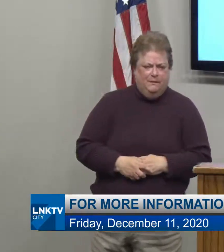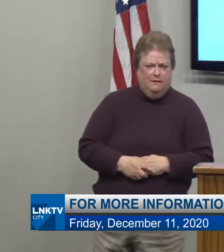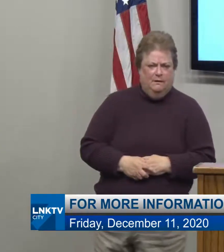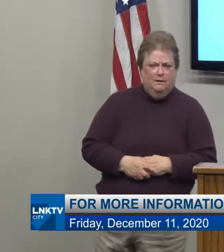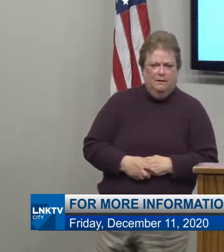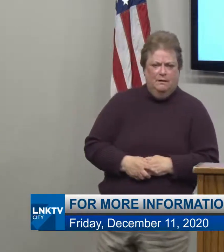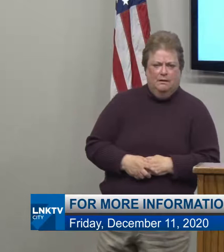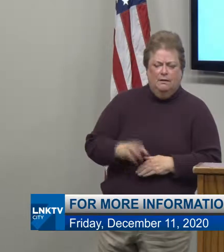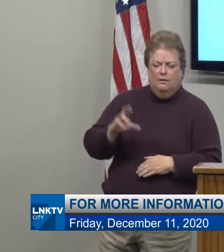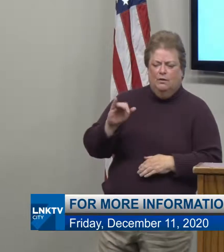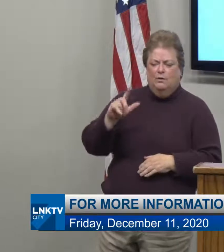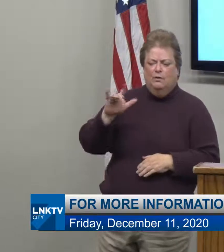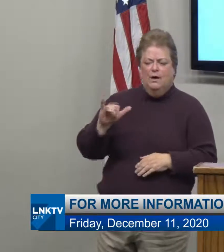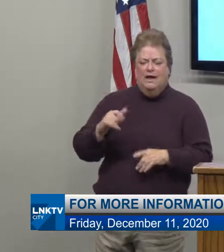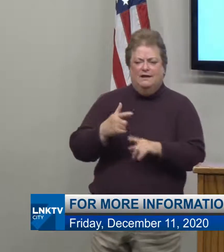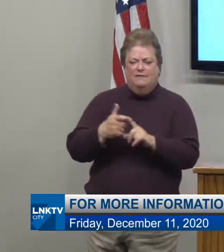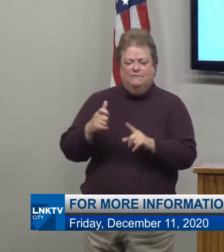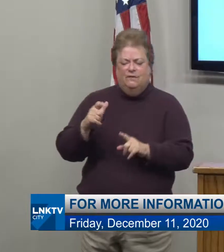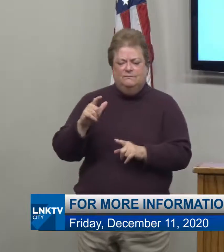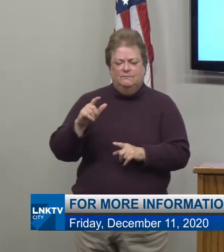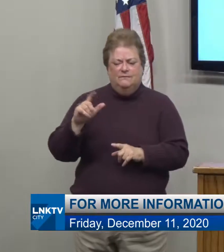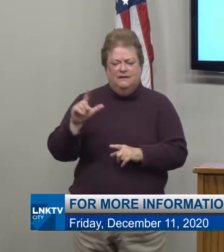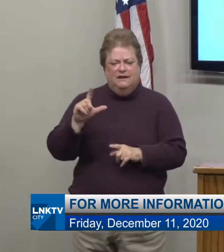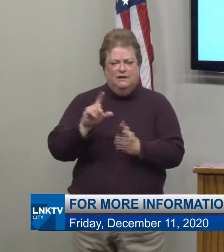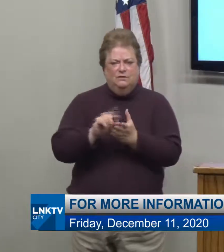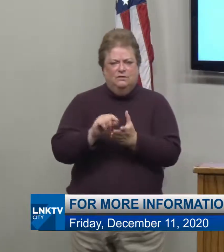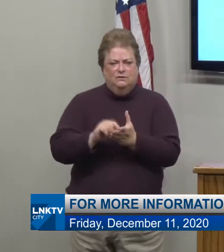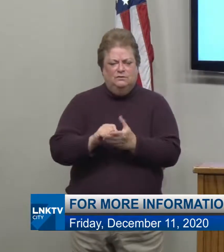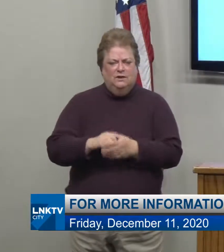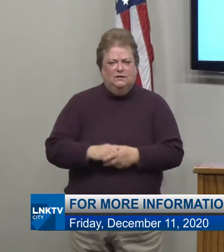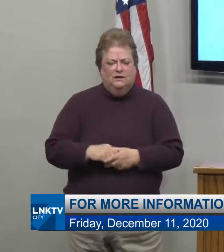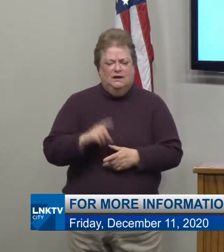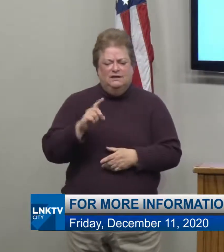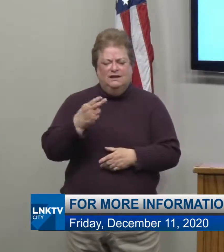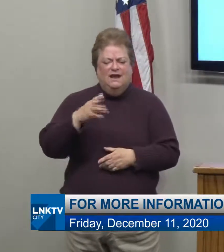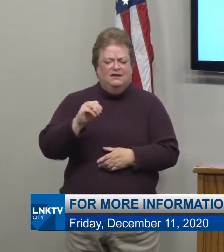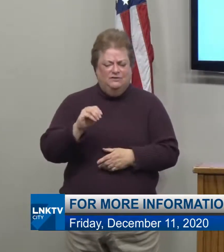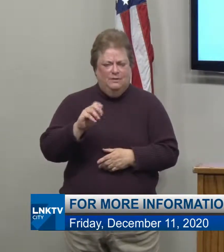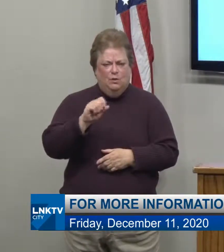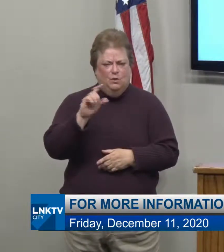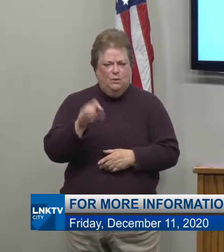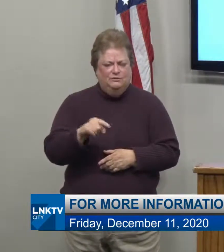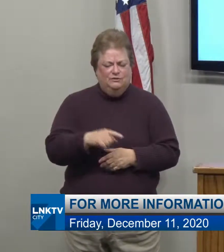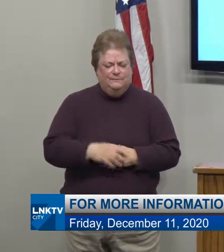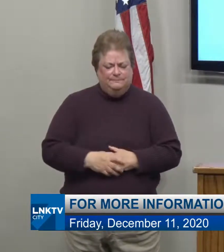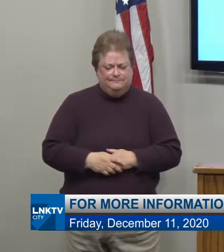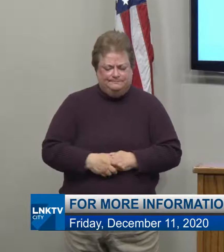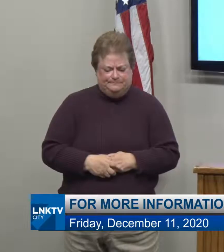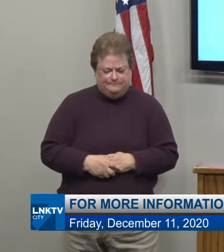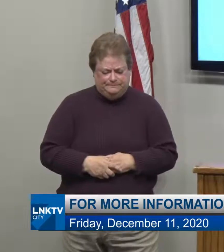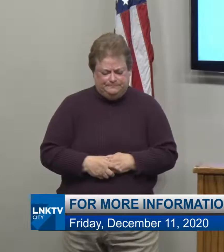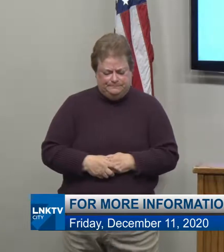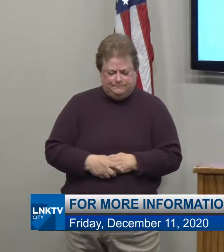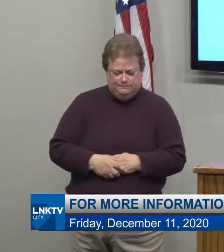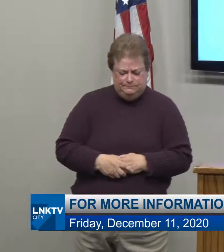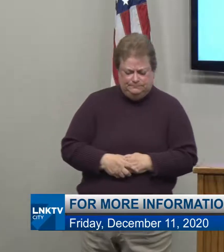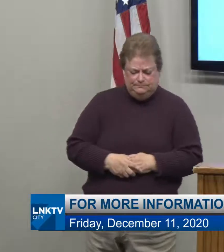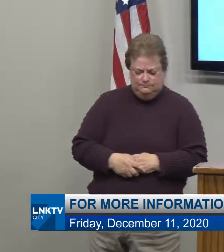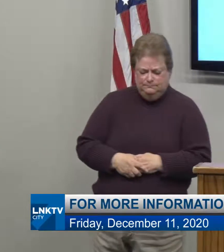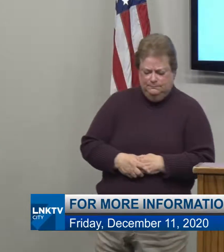Director Lopez, Riley at the Journal-Star, with a DHM-related question. Earlier in the